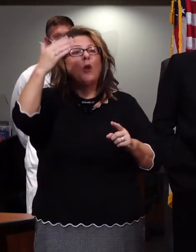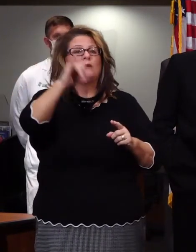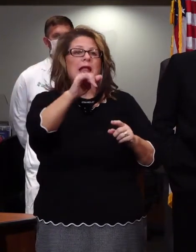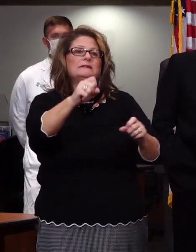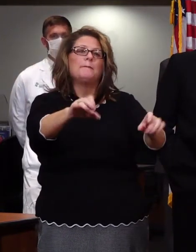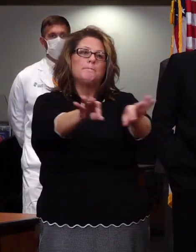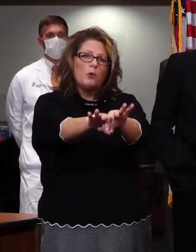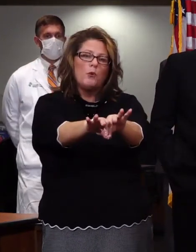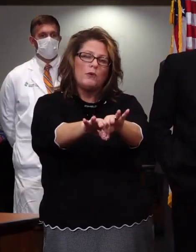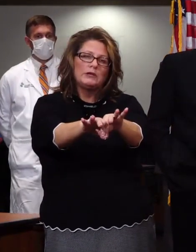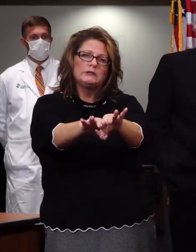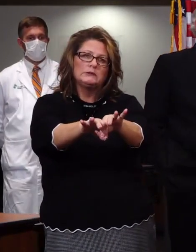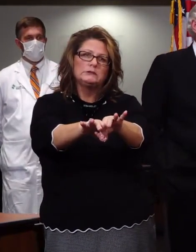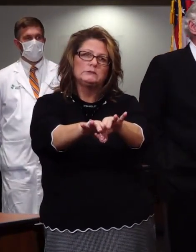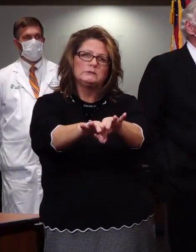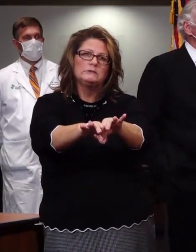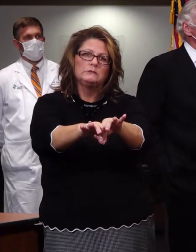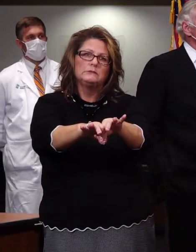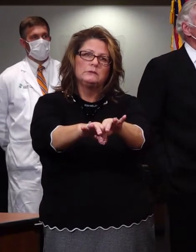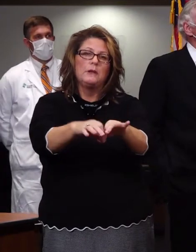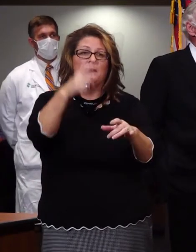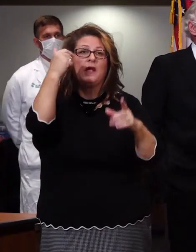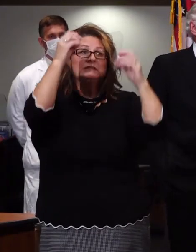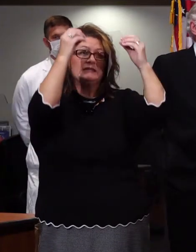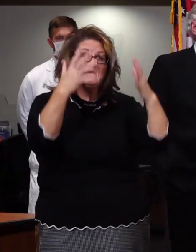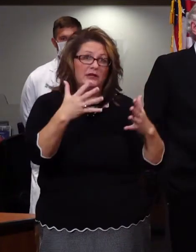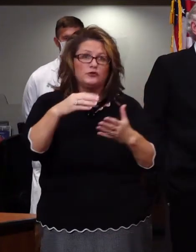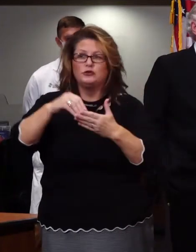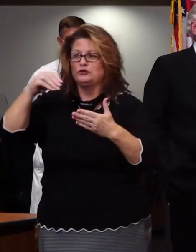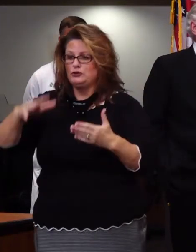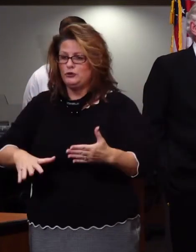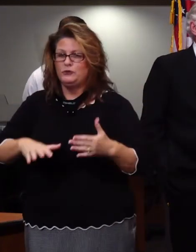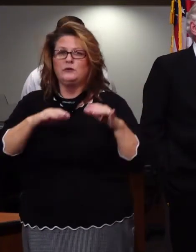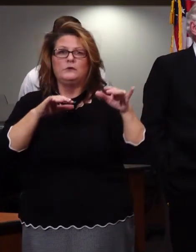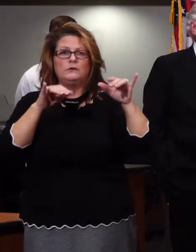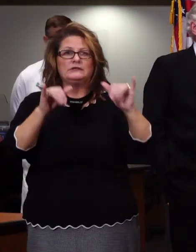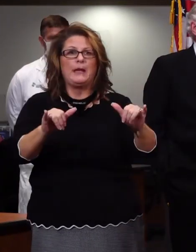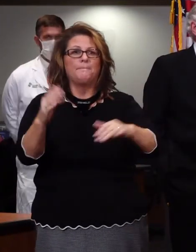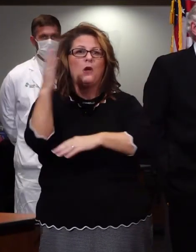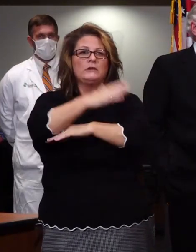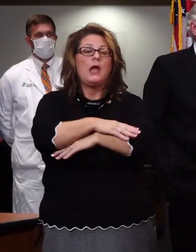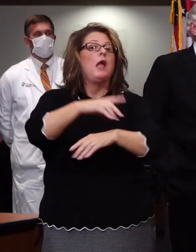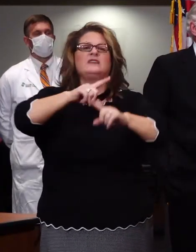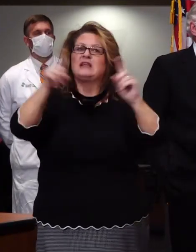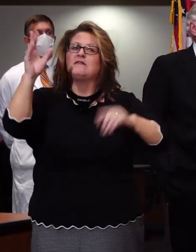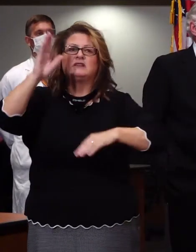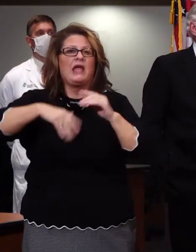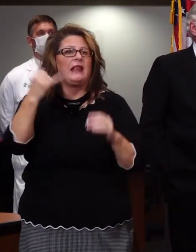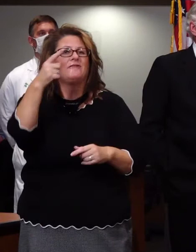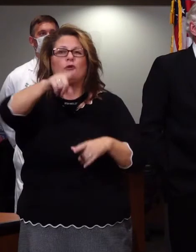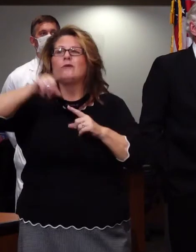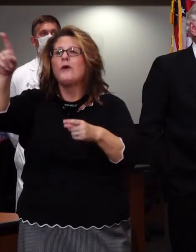of, this is prolonged contact that the teachers and the students have to be. It's different from if you're in a big box store or something like that and you can limit